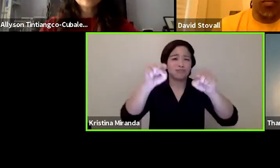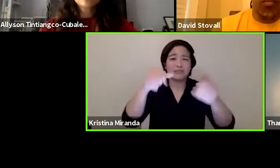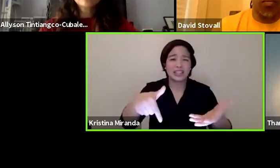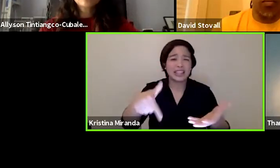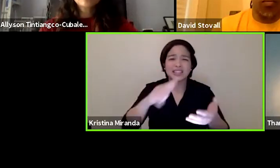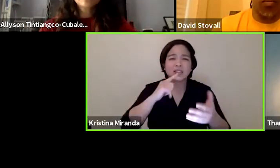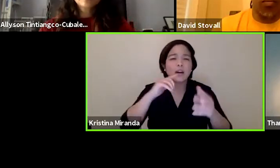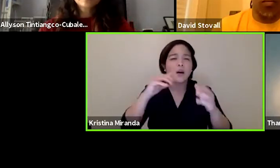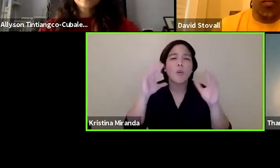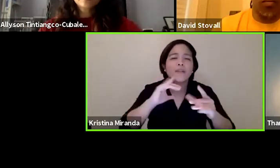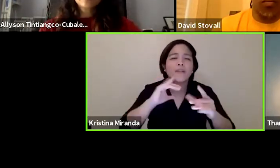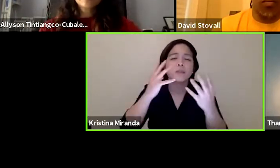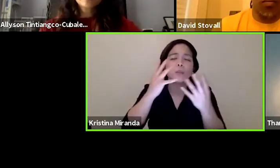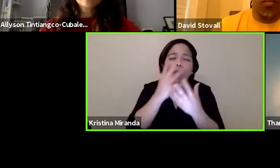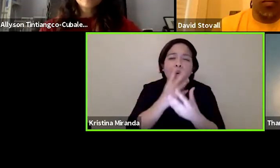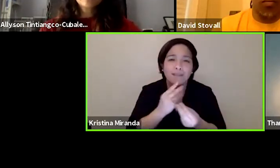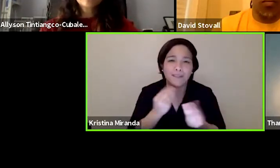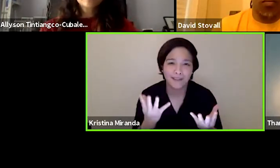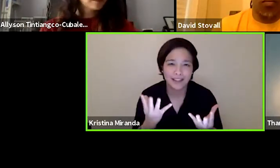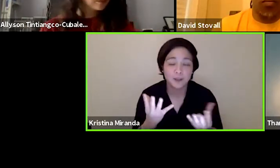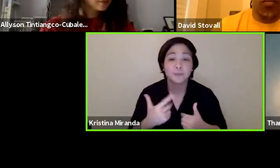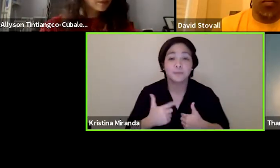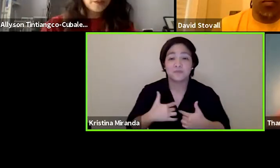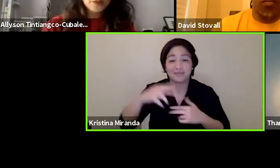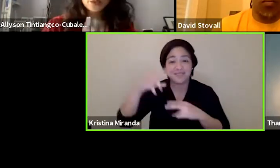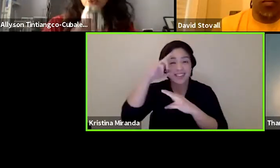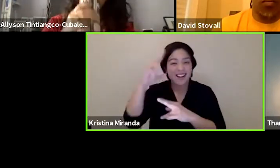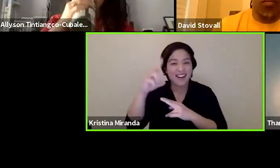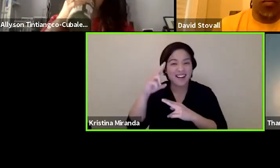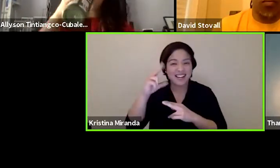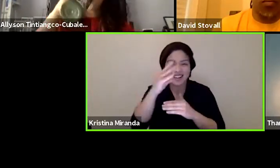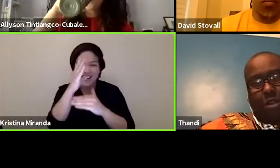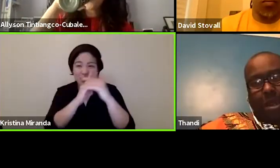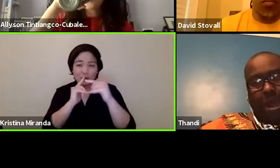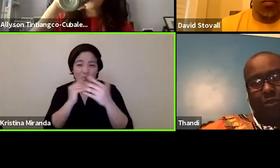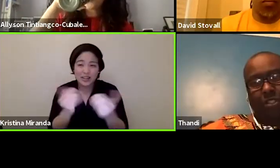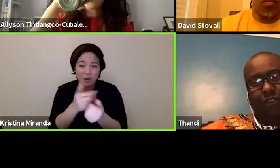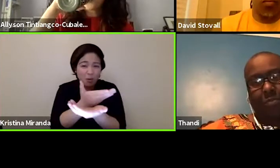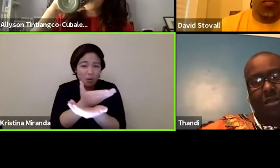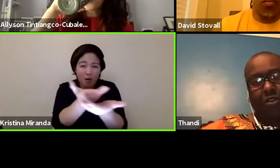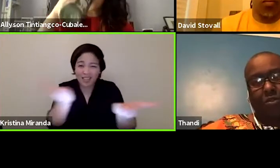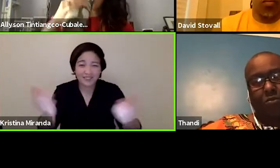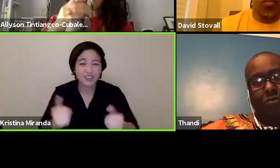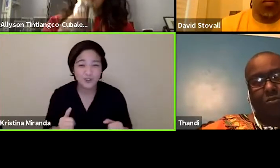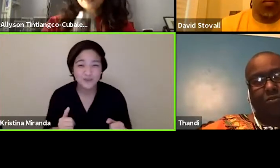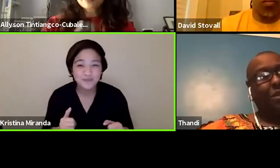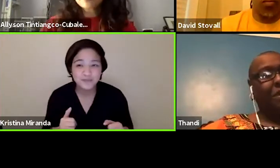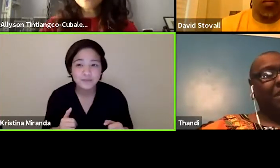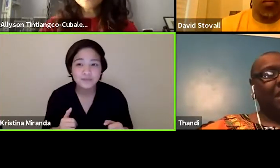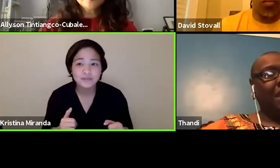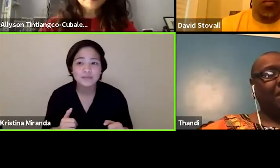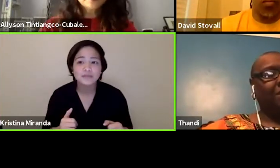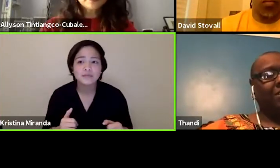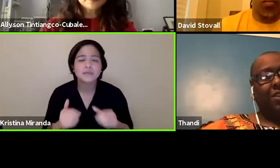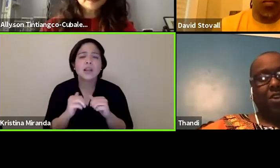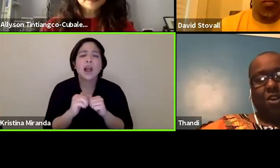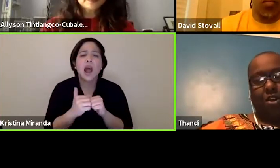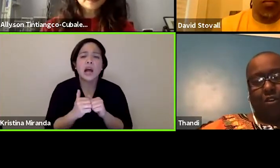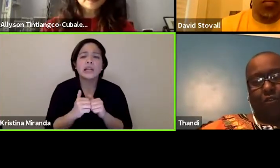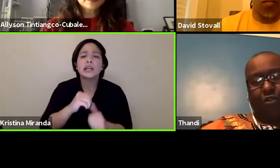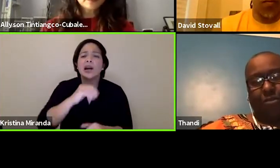beautiful. And I'm so honored and humbled to be here with all of you. How is Filipina